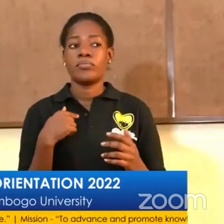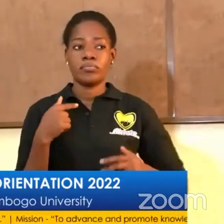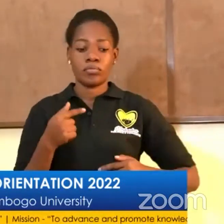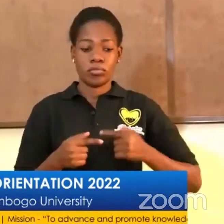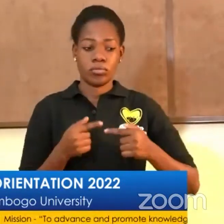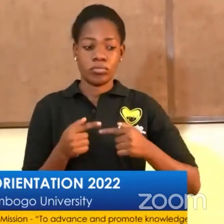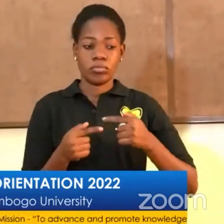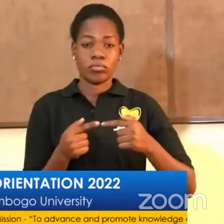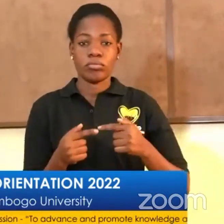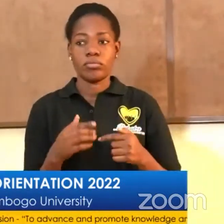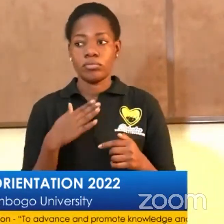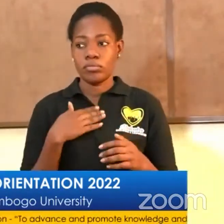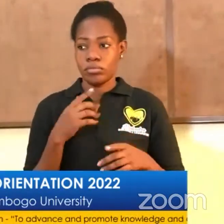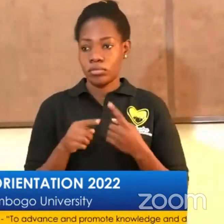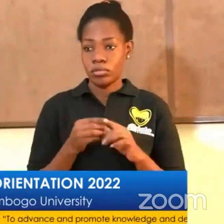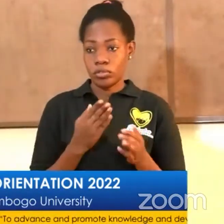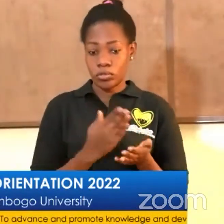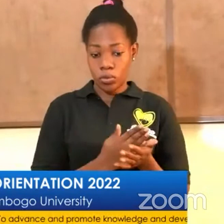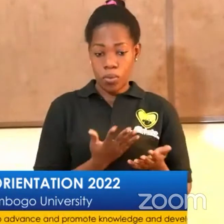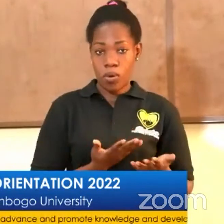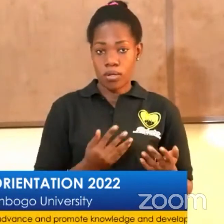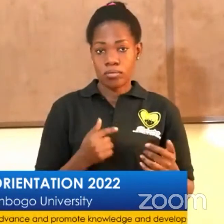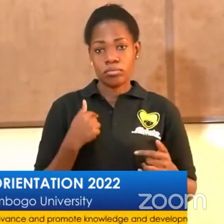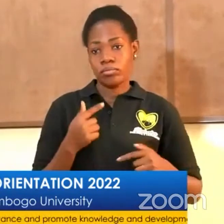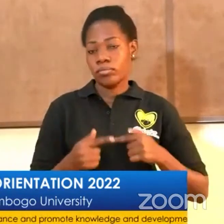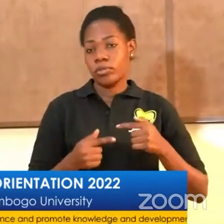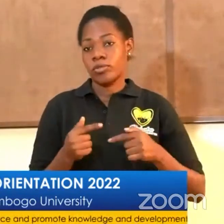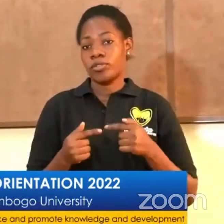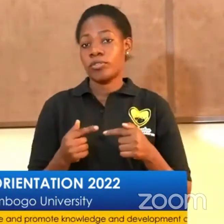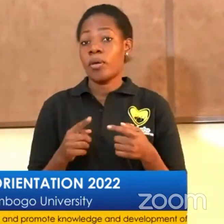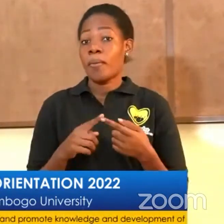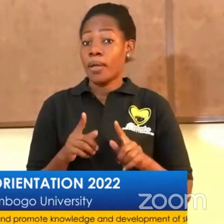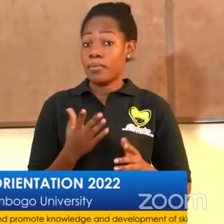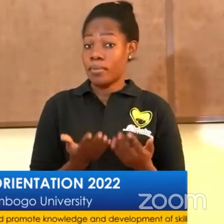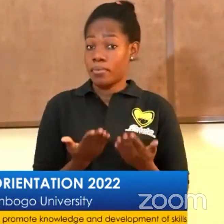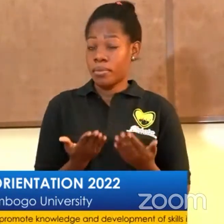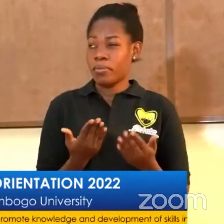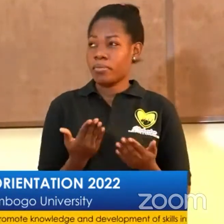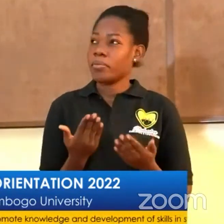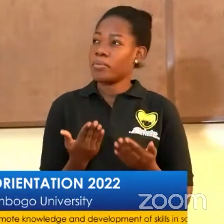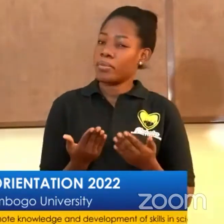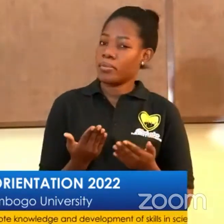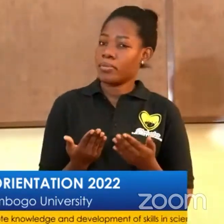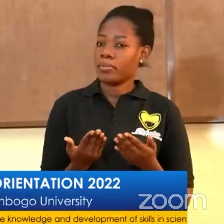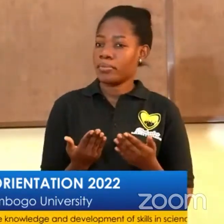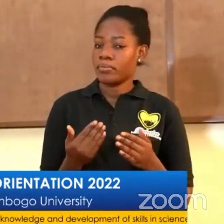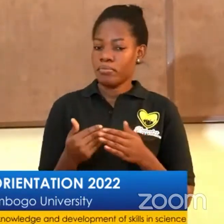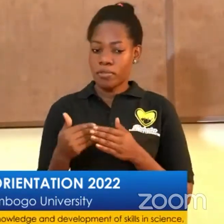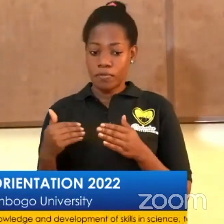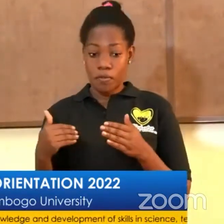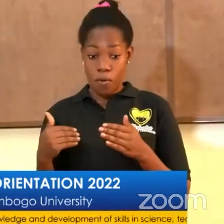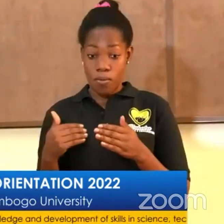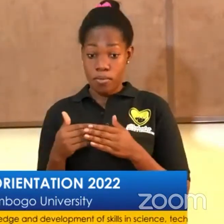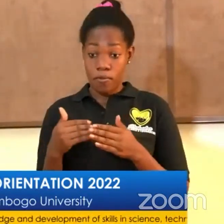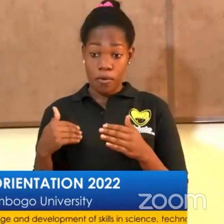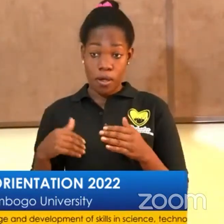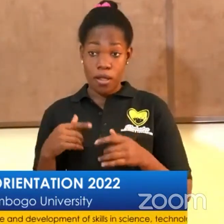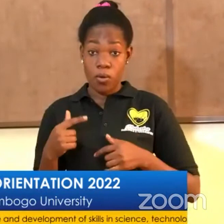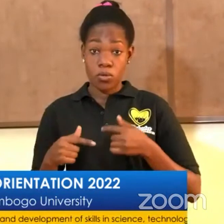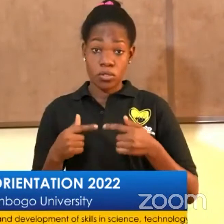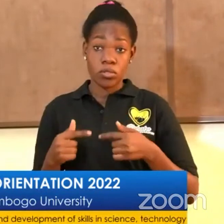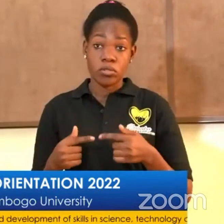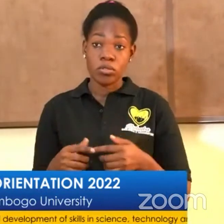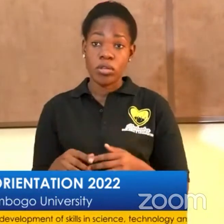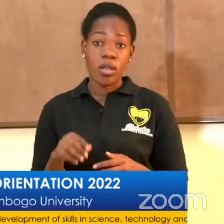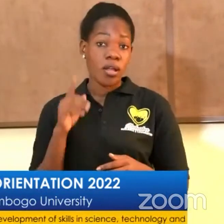where my colleague Francis stopped. But maybe before I continue, I need